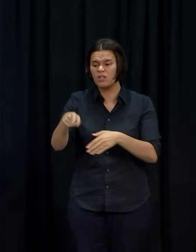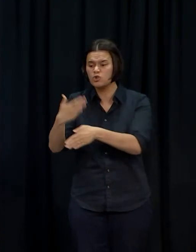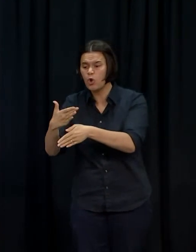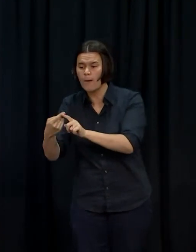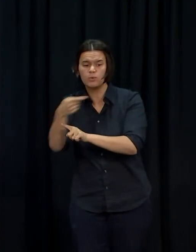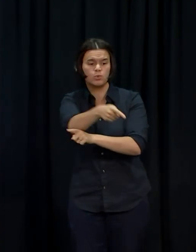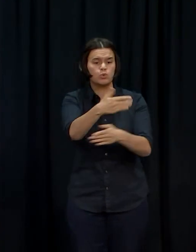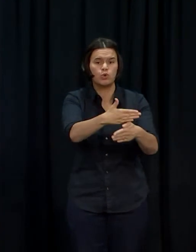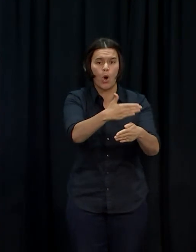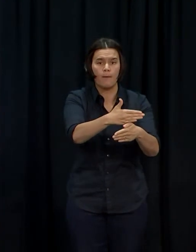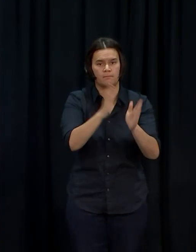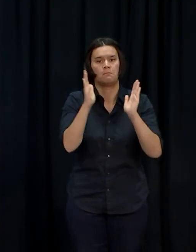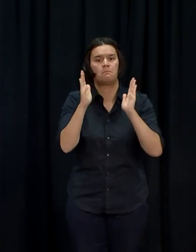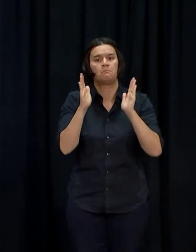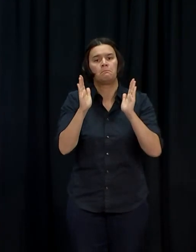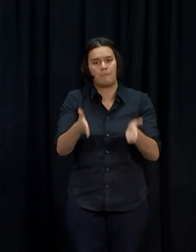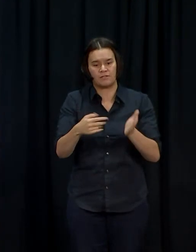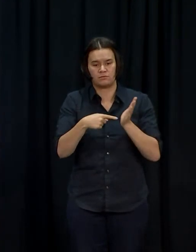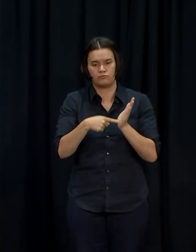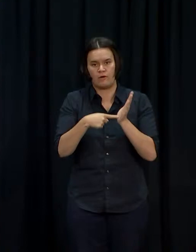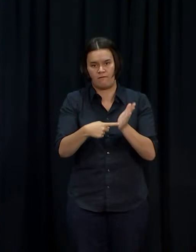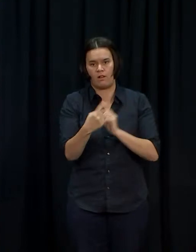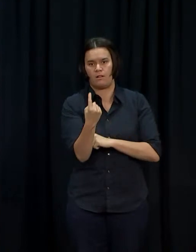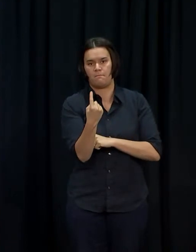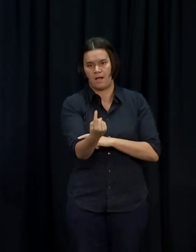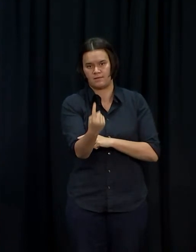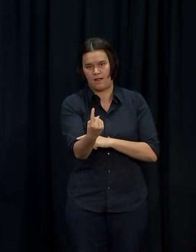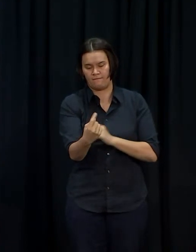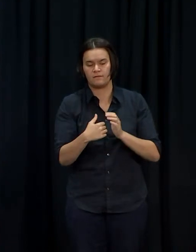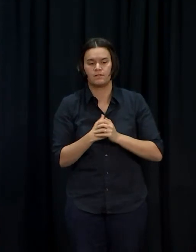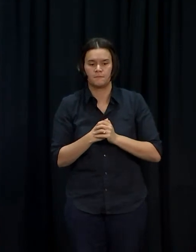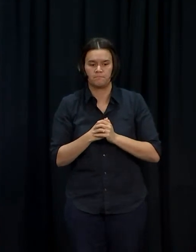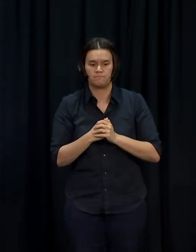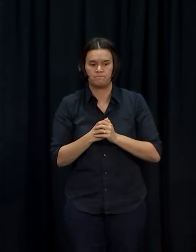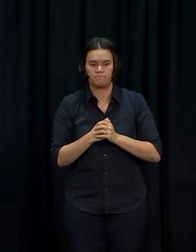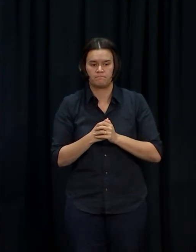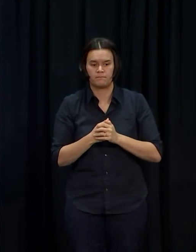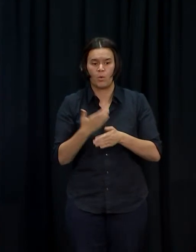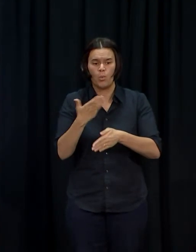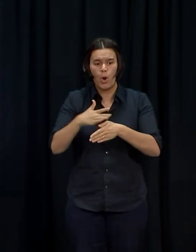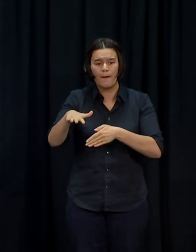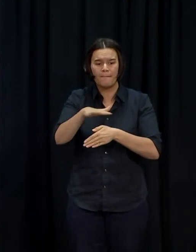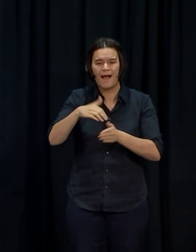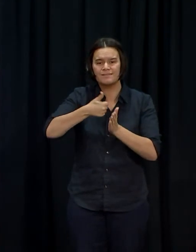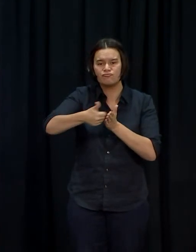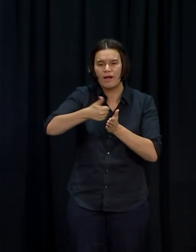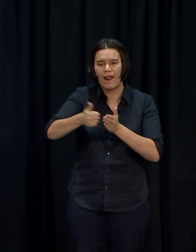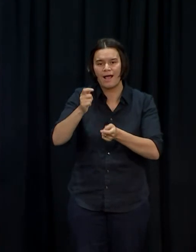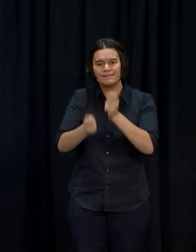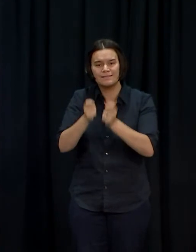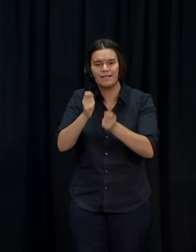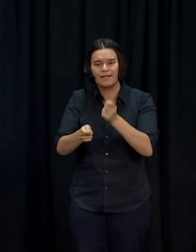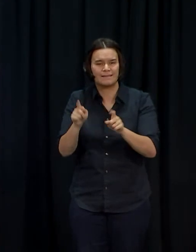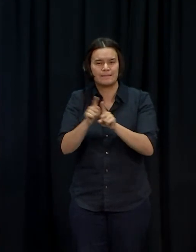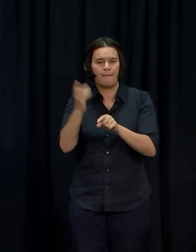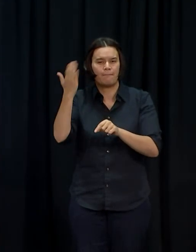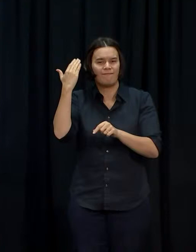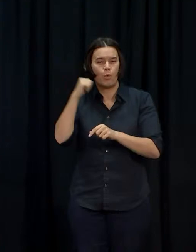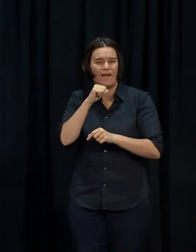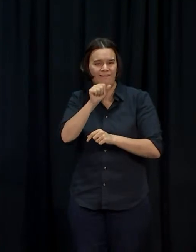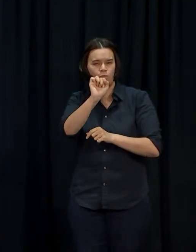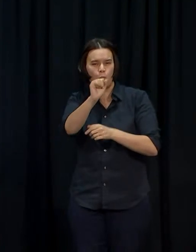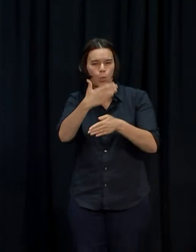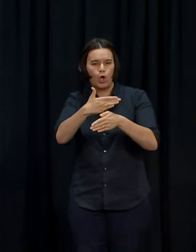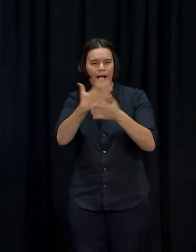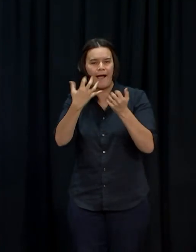everyone present. Continue regular workplace surveillance testing if this is already in place. If symptoms develop at any stage,